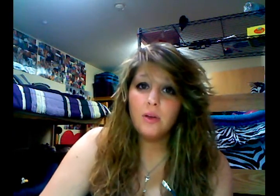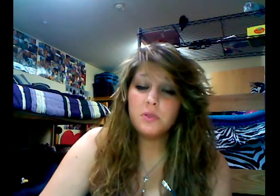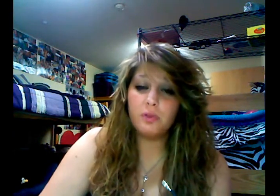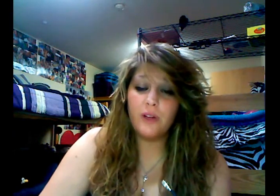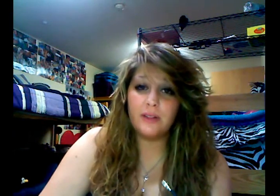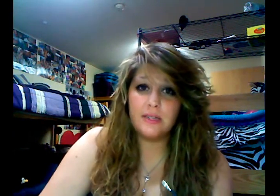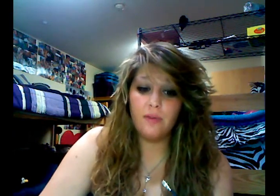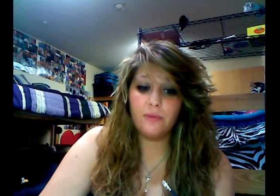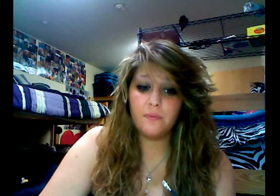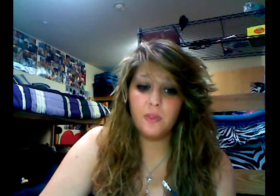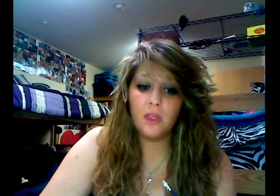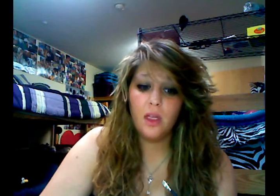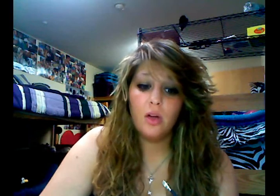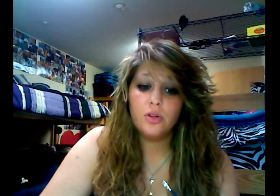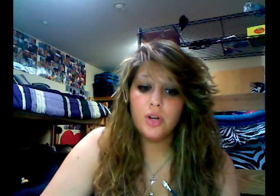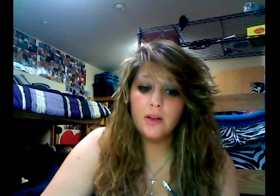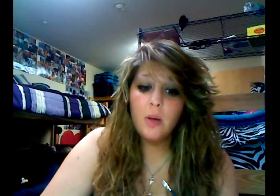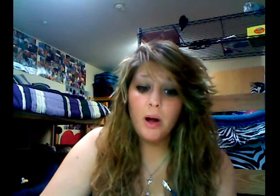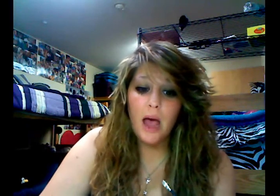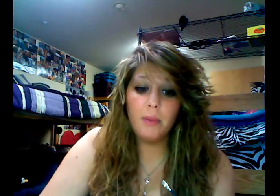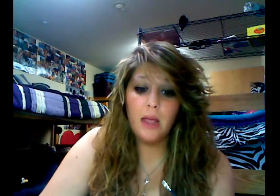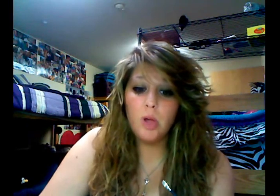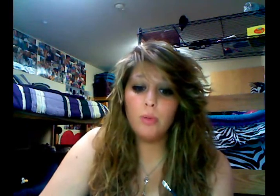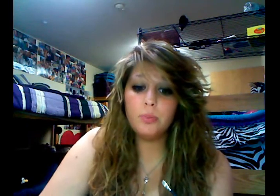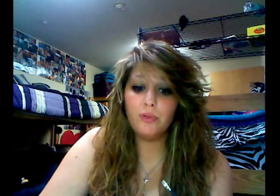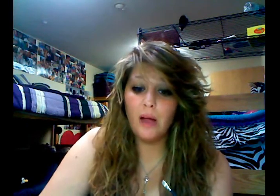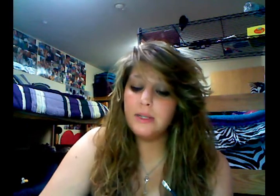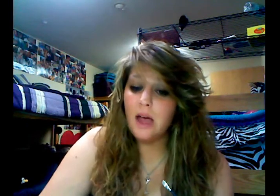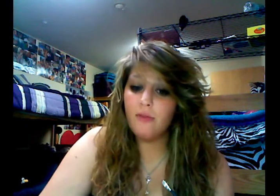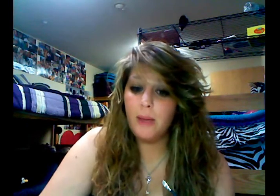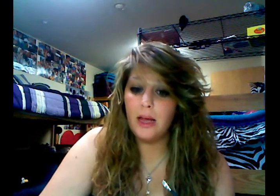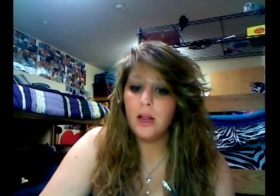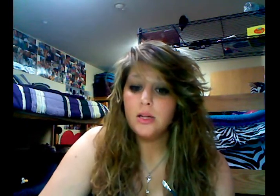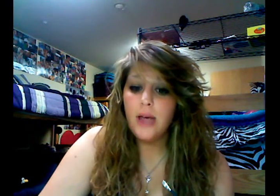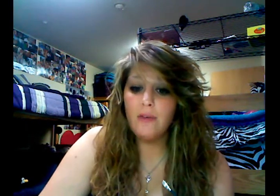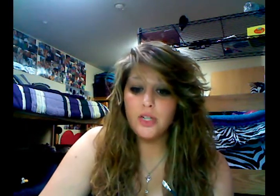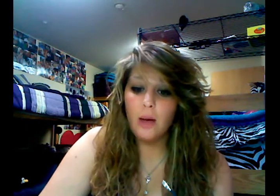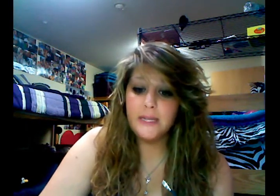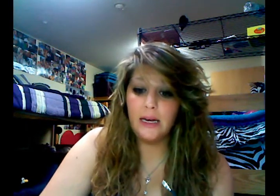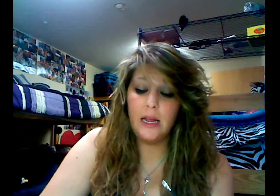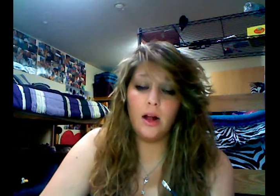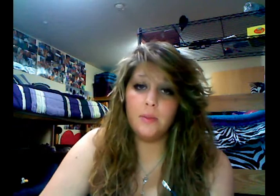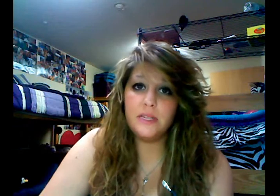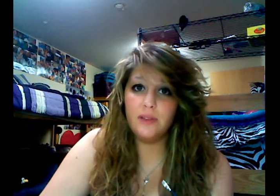was profoundly deaf. Shondale Barnett became the only profoundly deaf man to have a top 10 hit on MTV